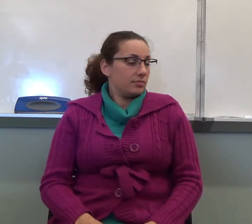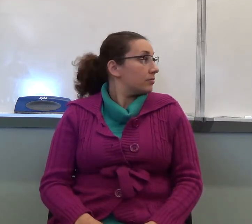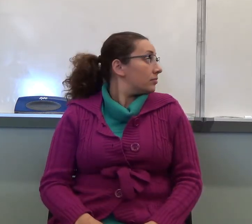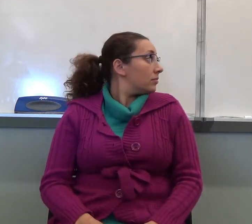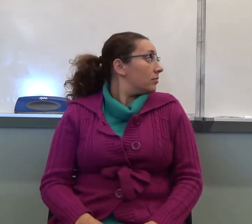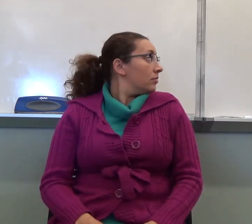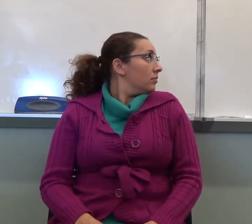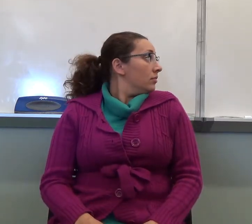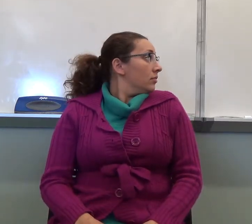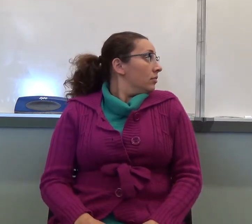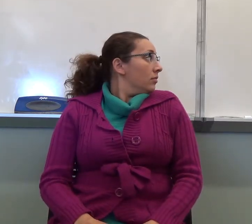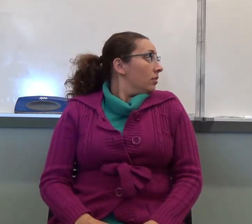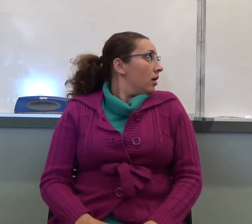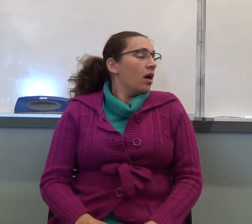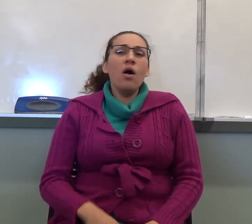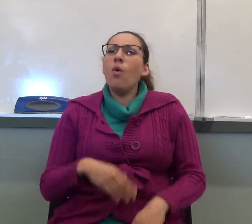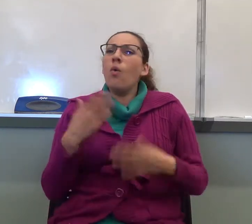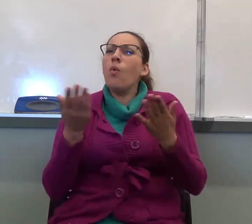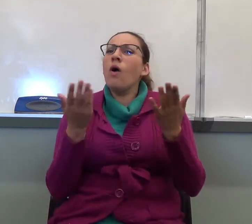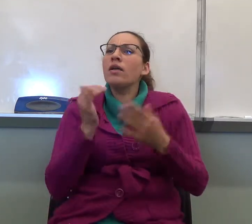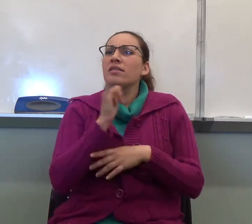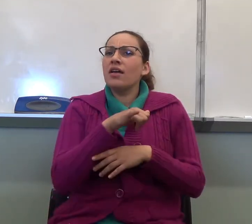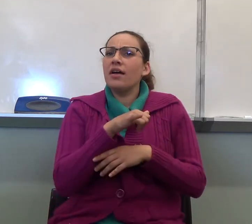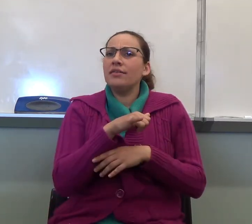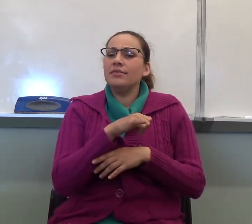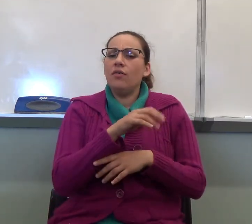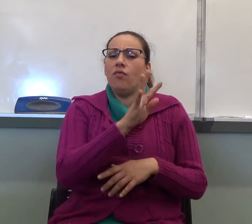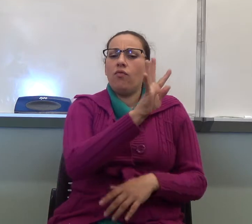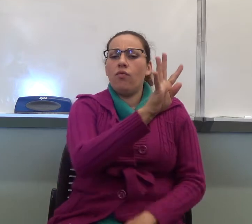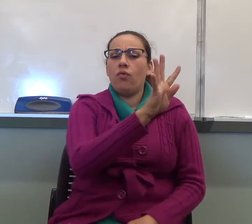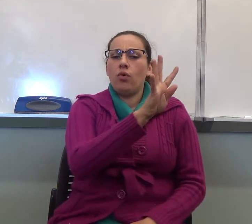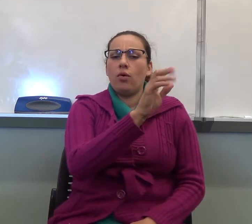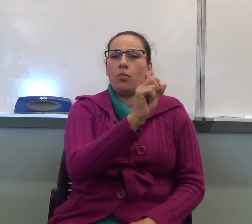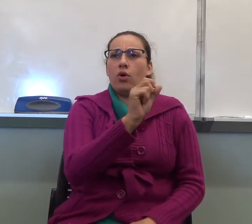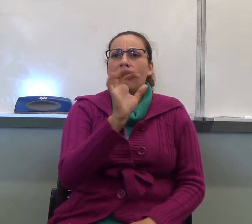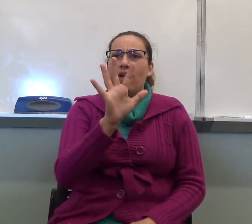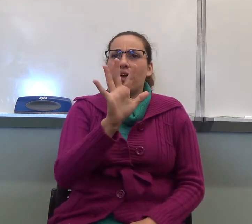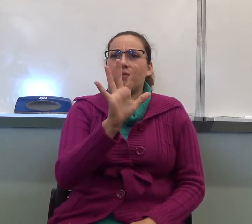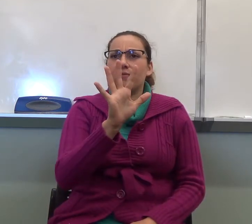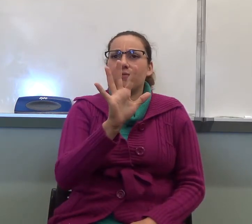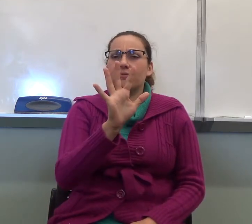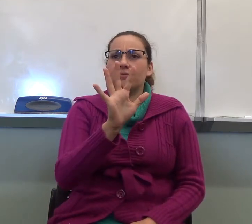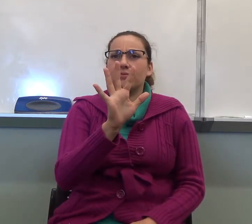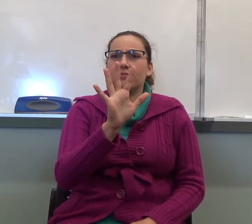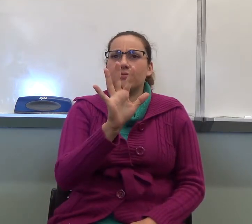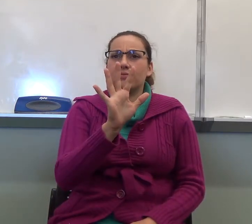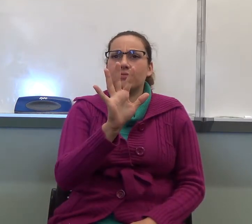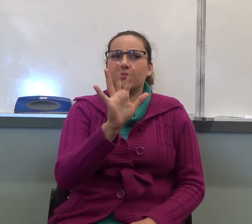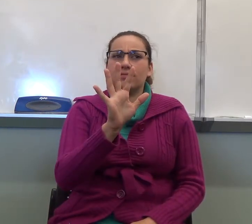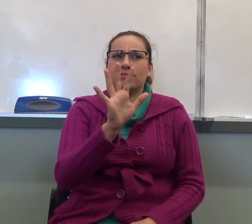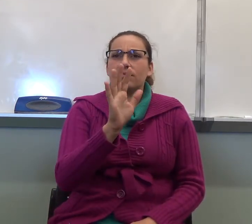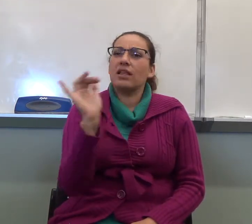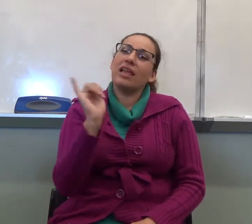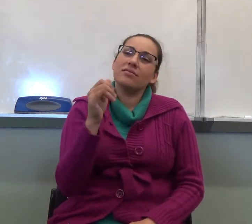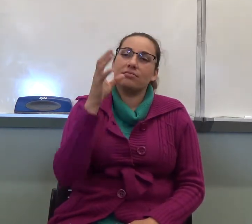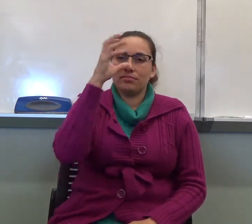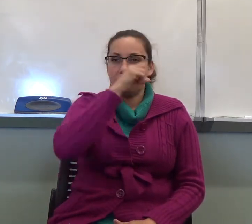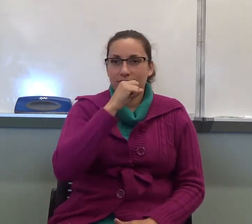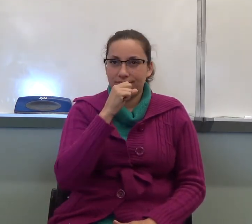Okay. Now, what is that? 4.5, well, let's just sort of estimate it. 4 over 100, that